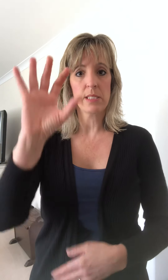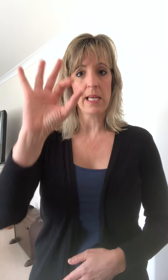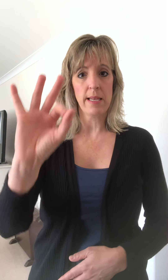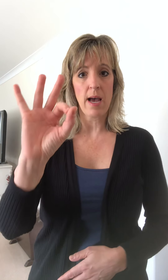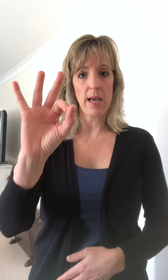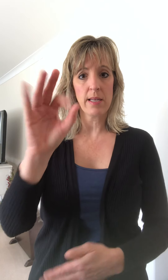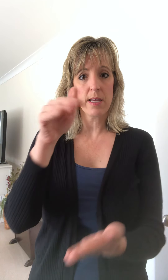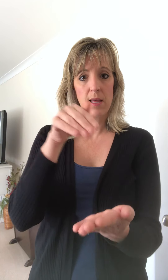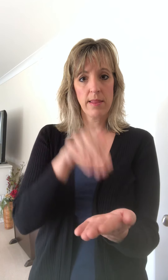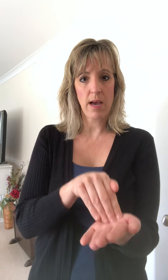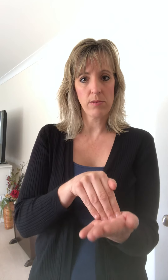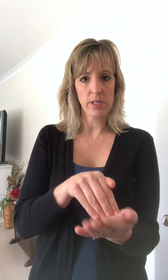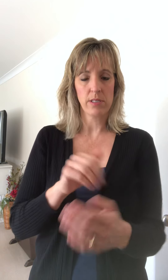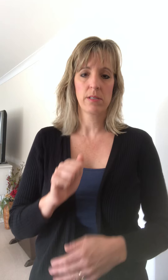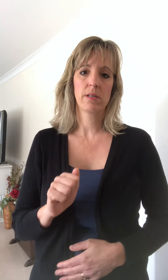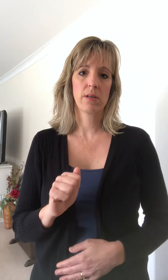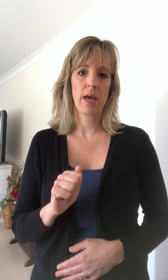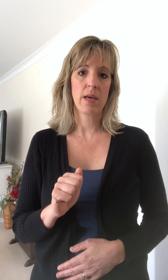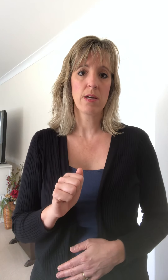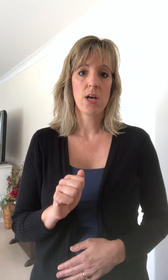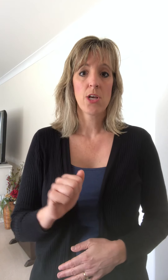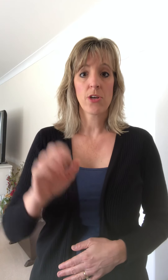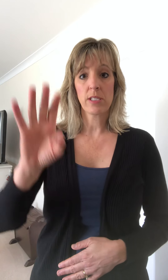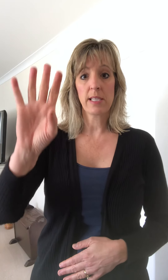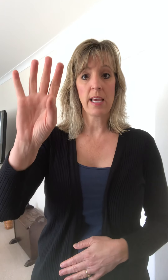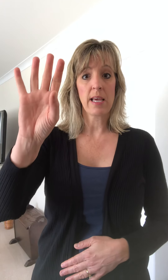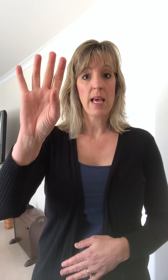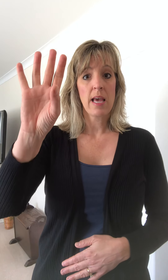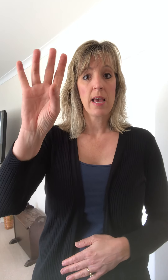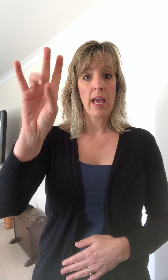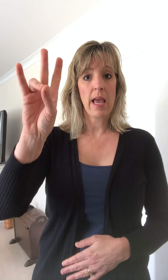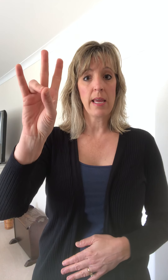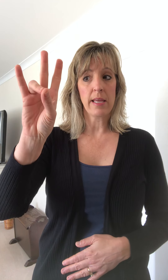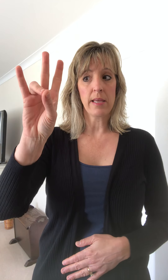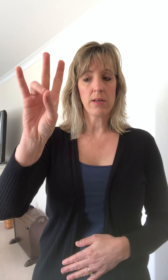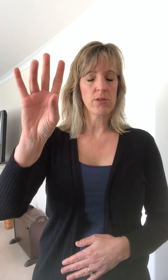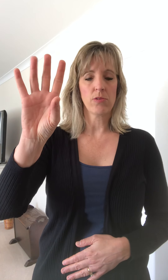say 9,000, okay. You could say